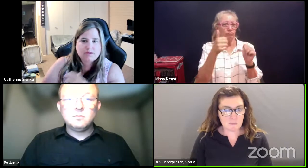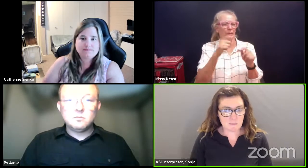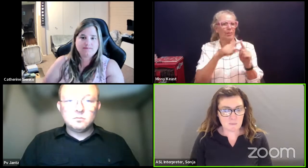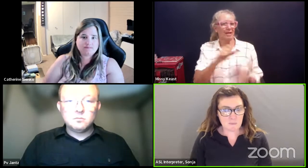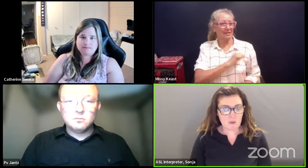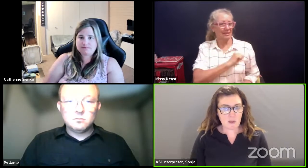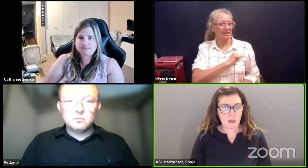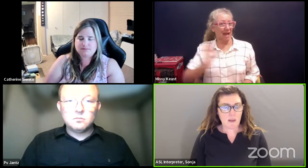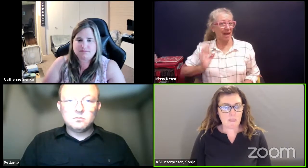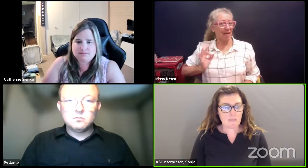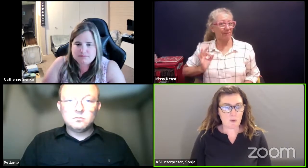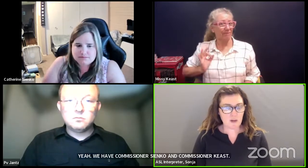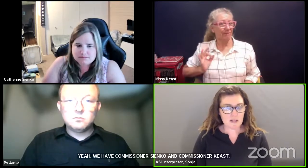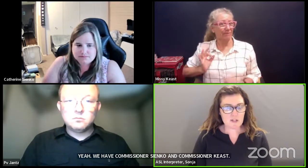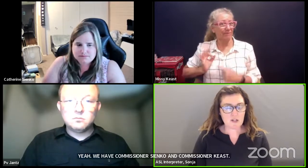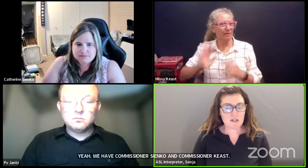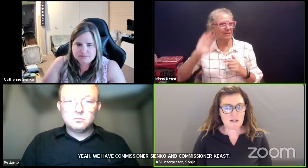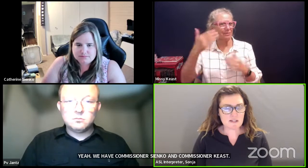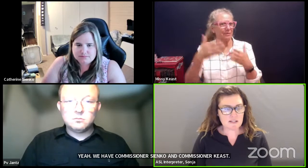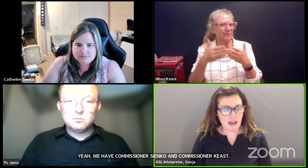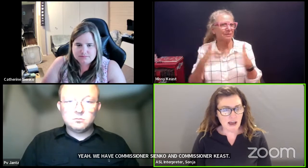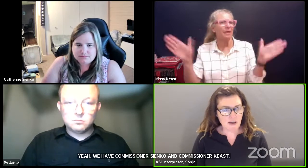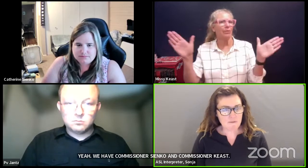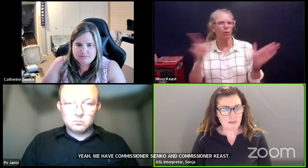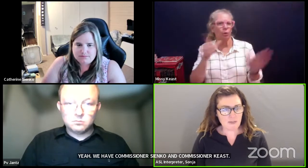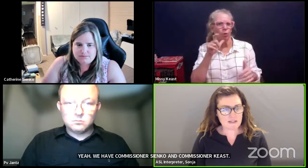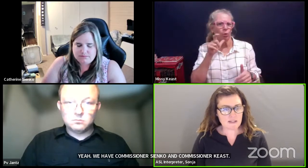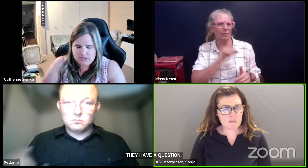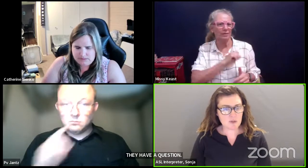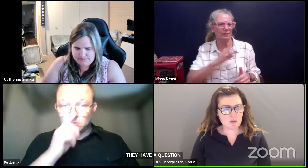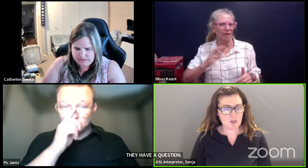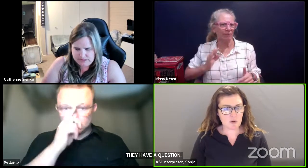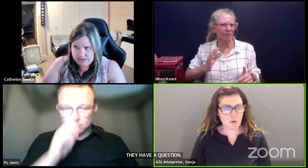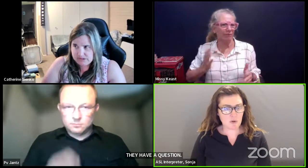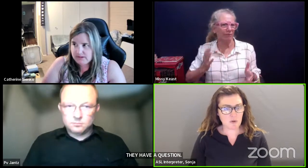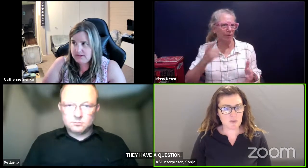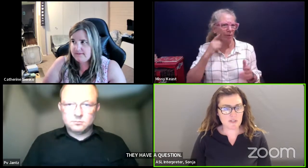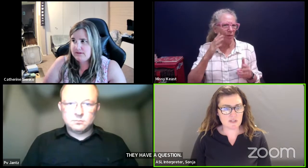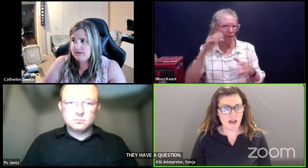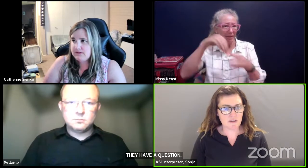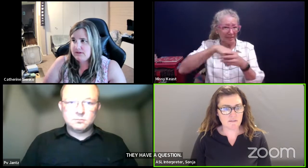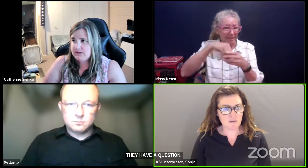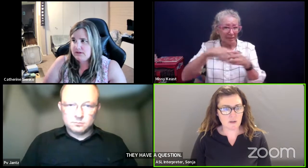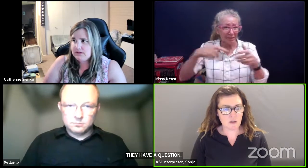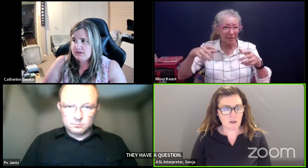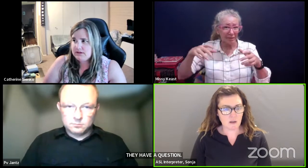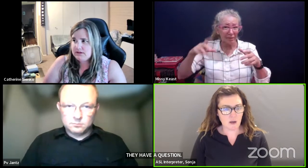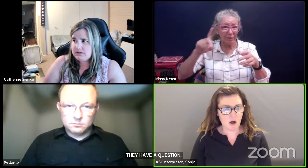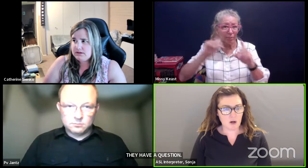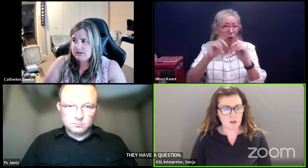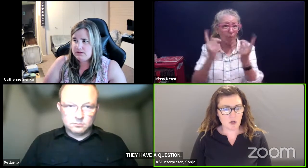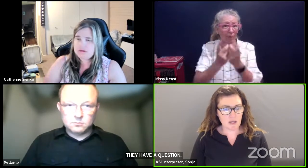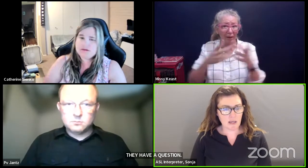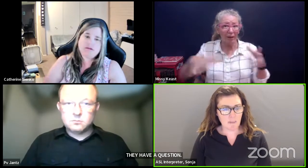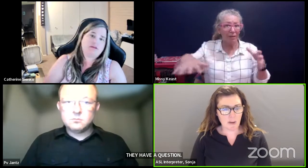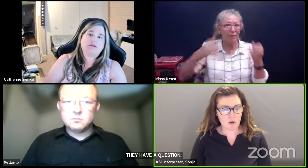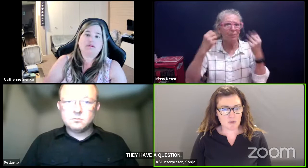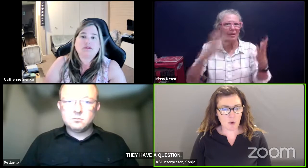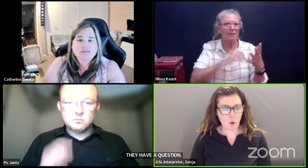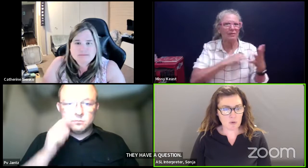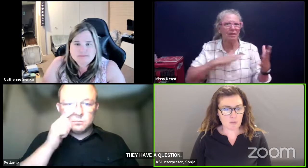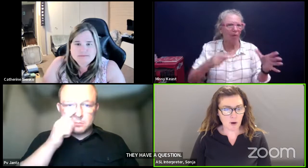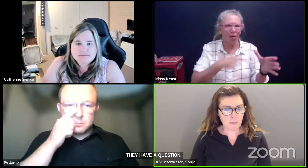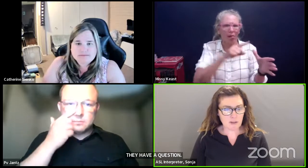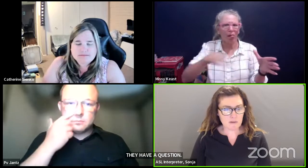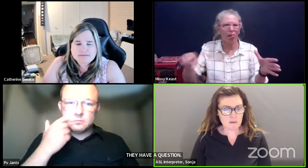Yes. The wording is good. Staff, that seems too general. Who is the staff? Are you talking